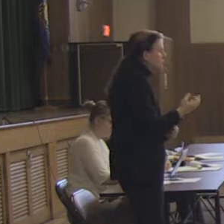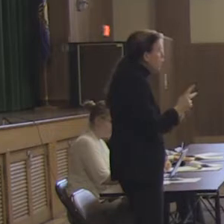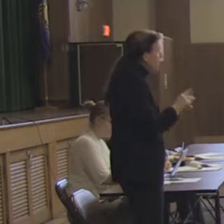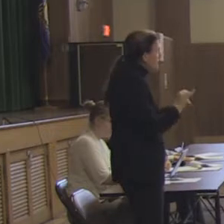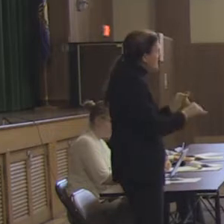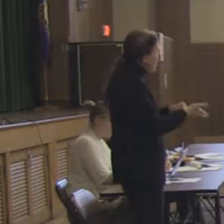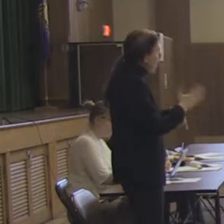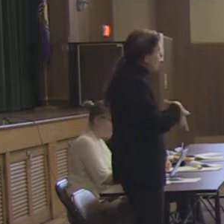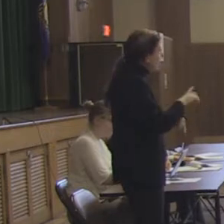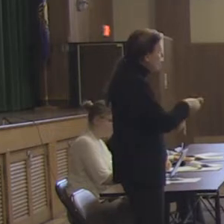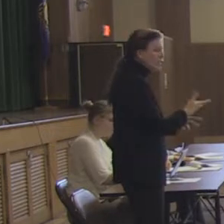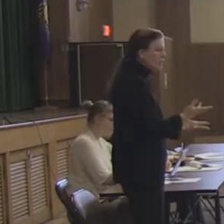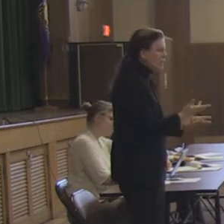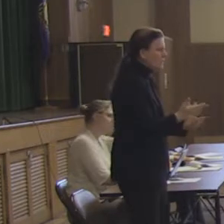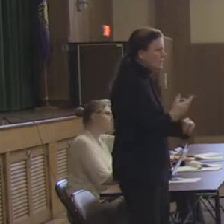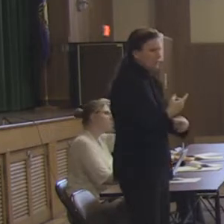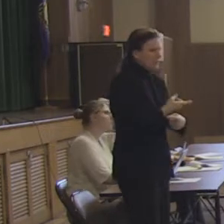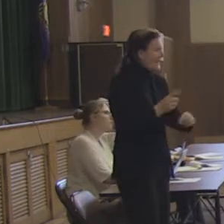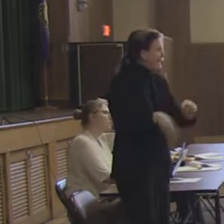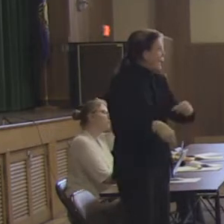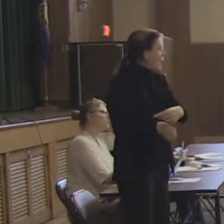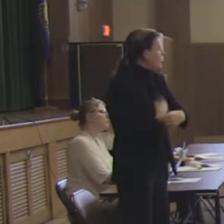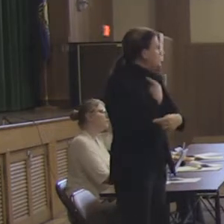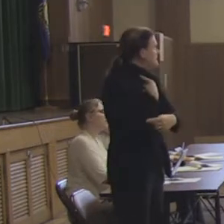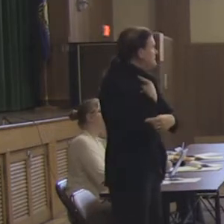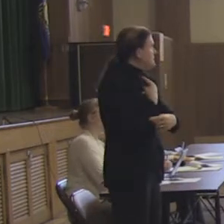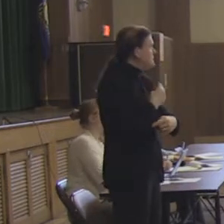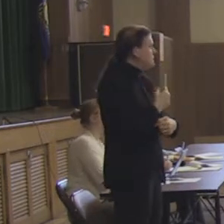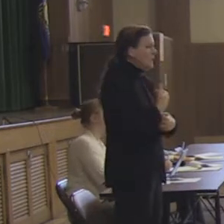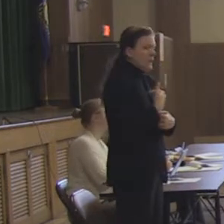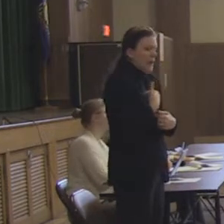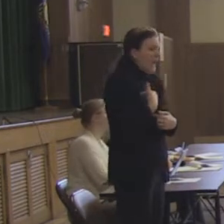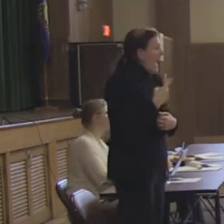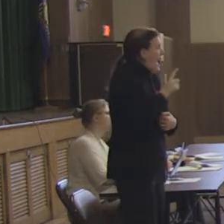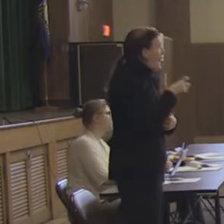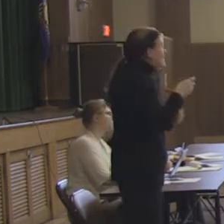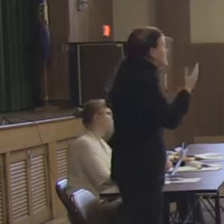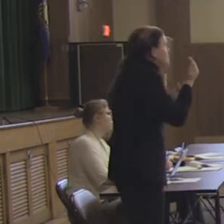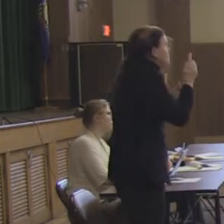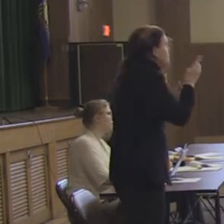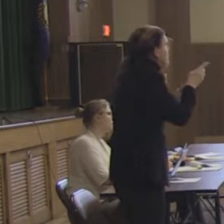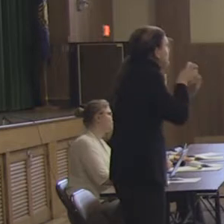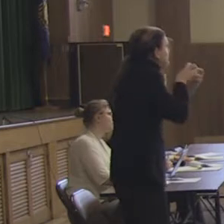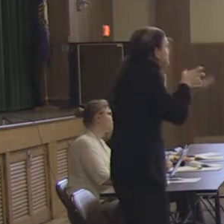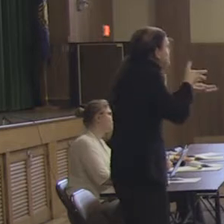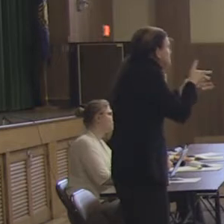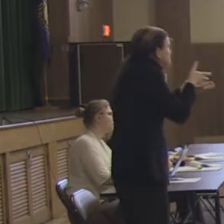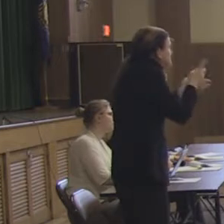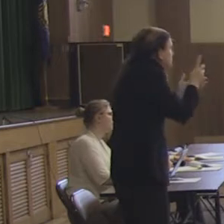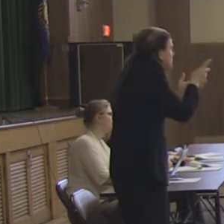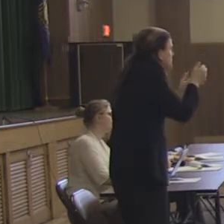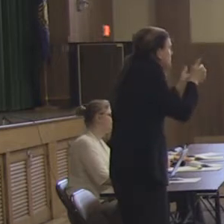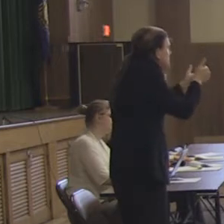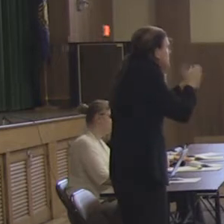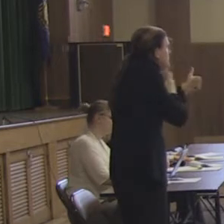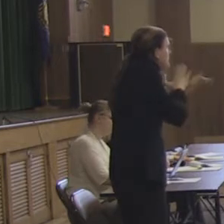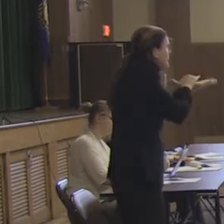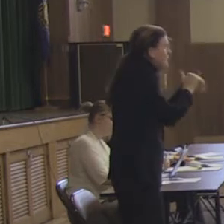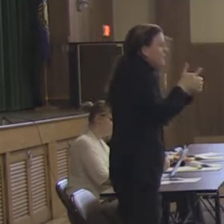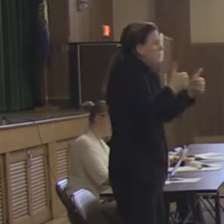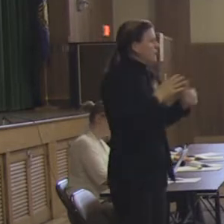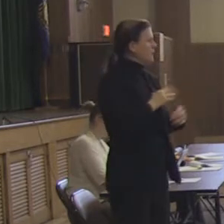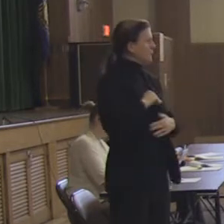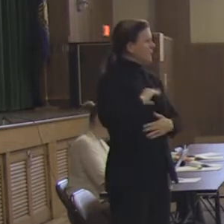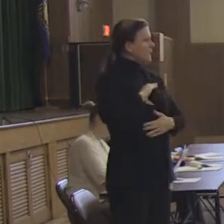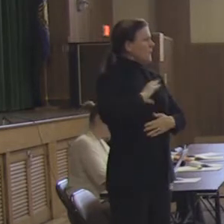for a whole day, because sometimes we only need to have someone to talk to us for just a while, just an hour,